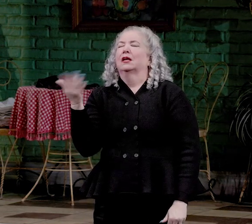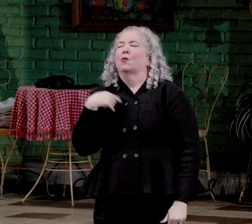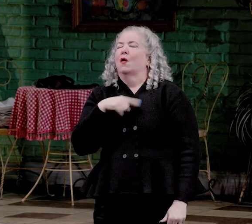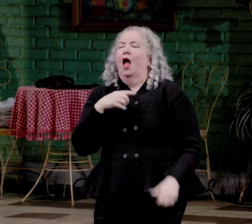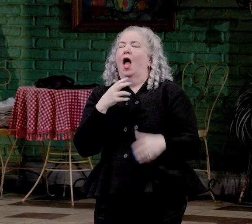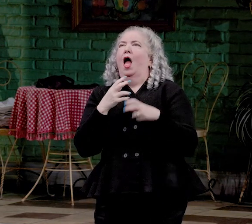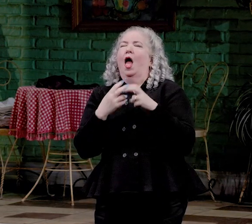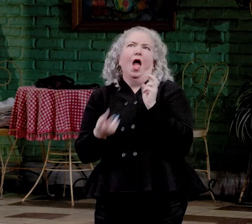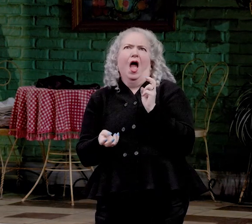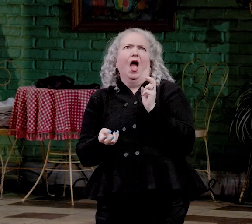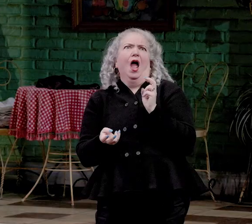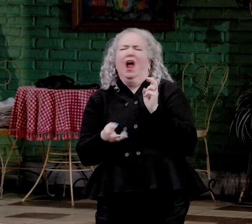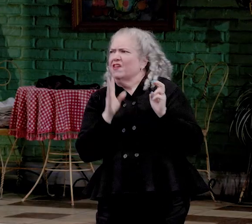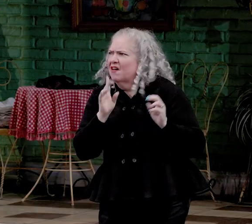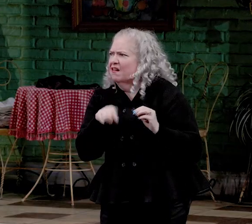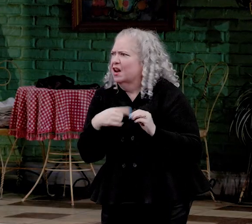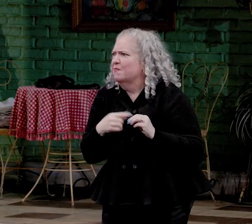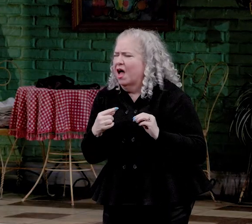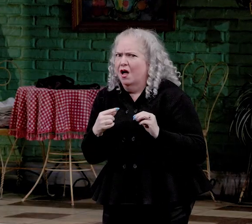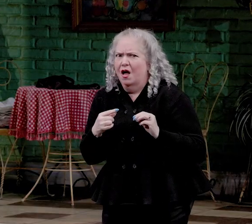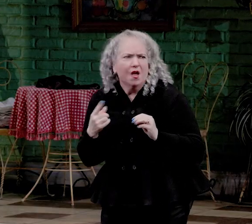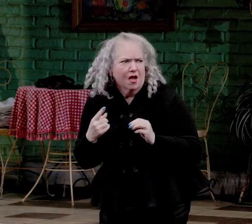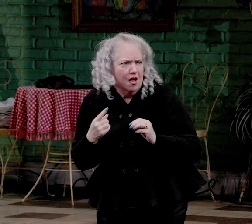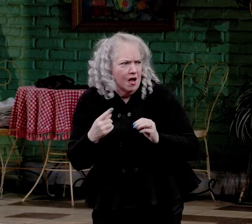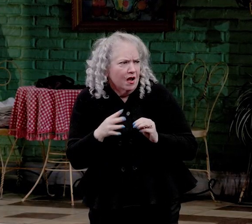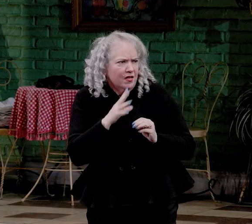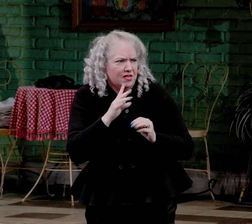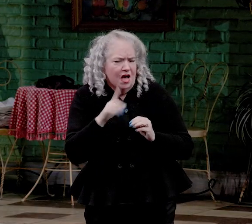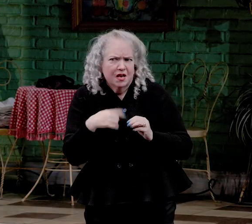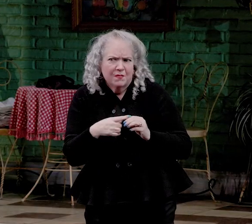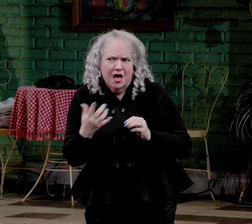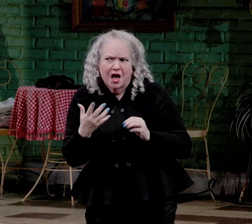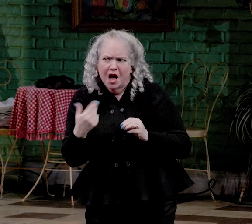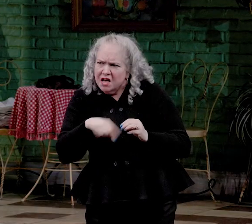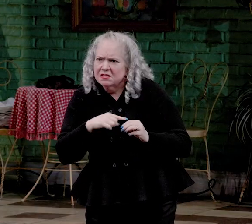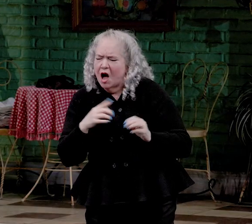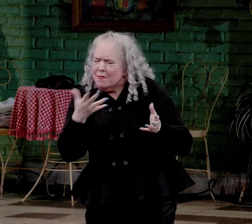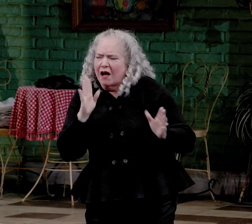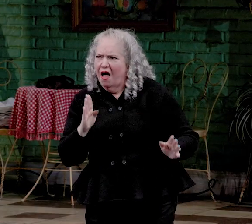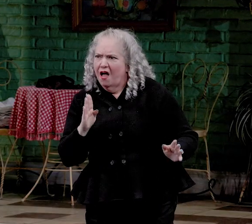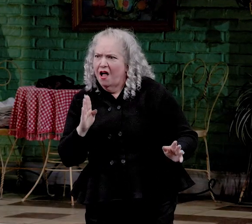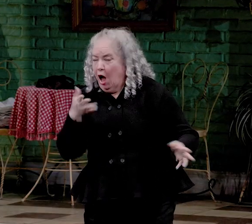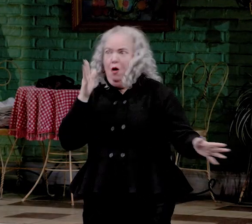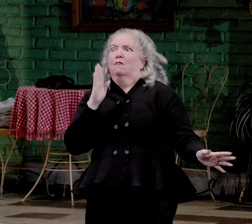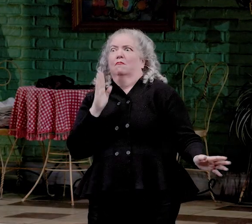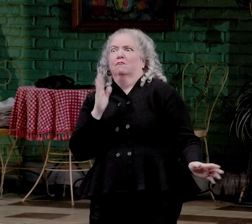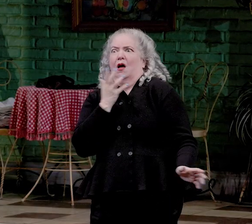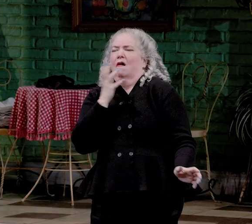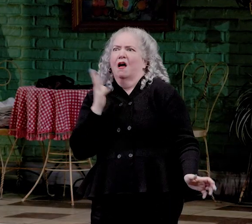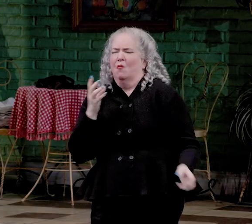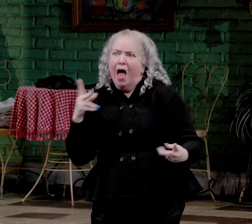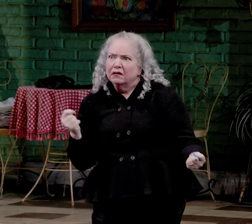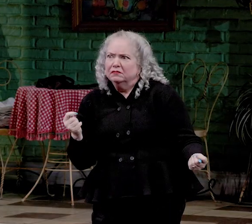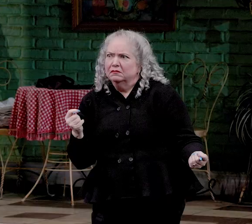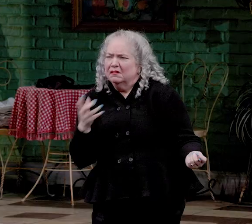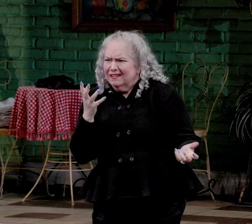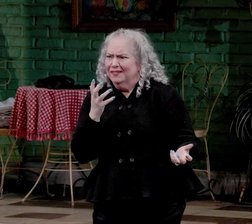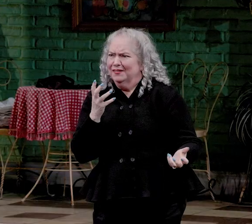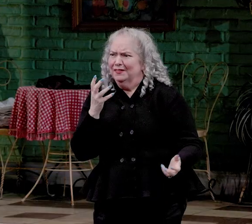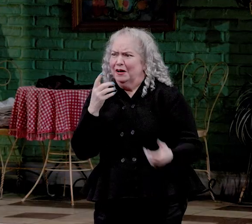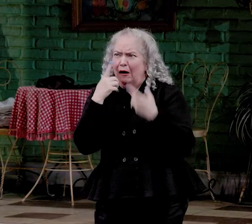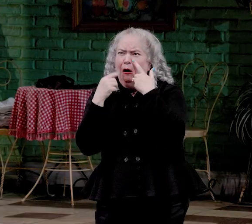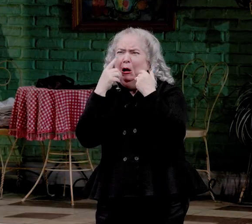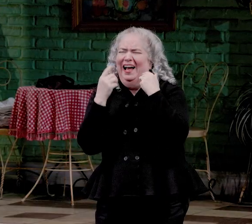were like, are they talking about who I think they're talking about? What's going on? Oh my God, what?